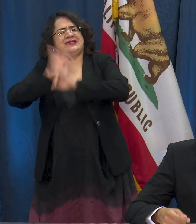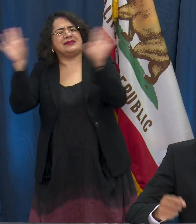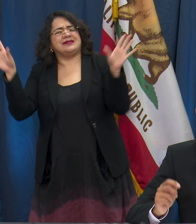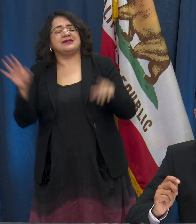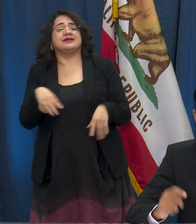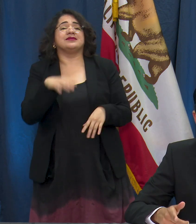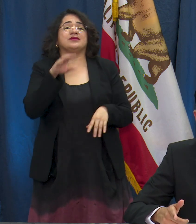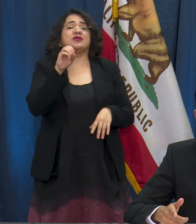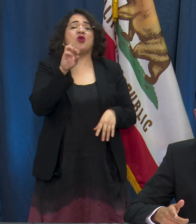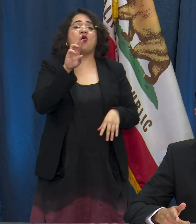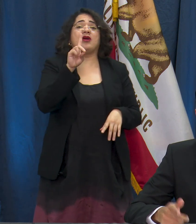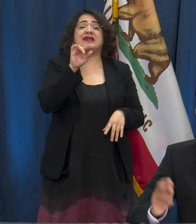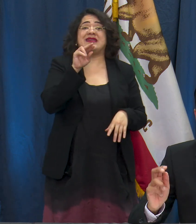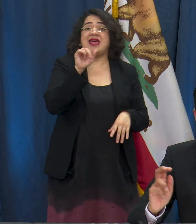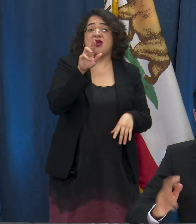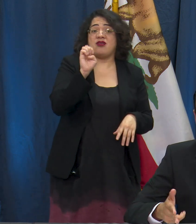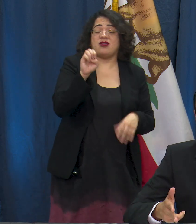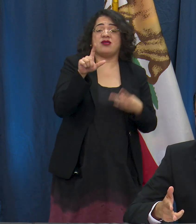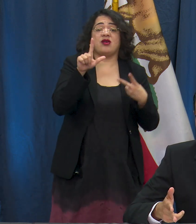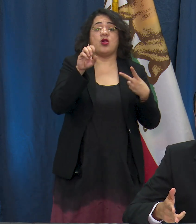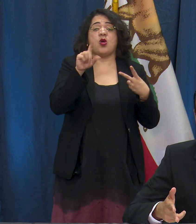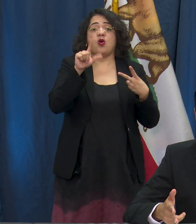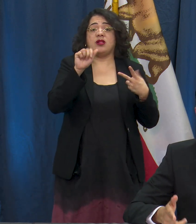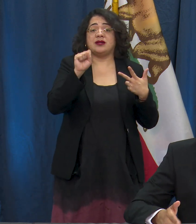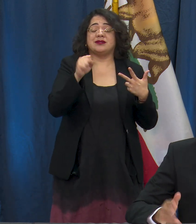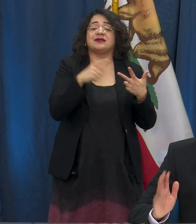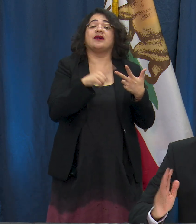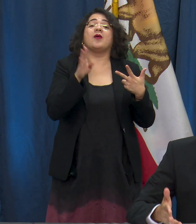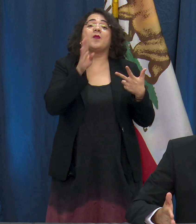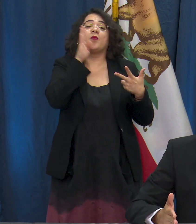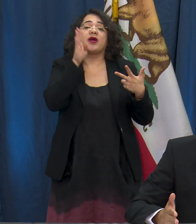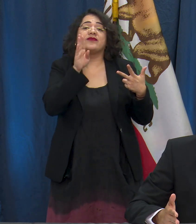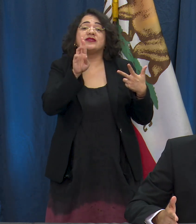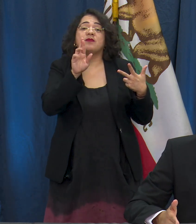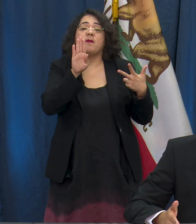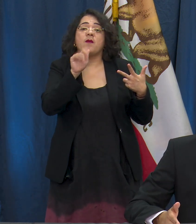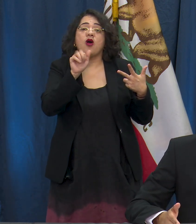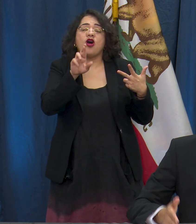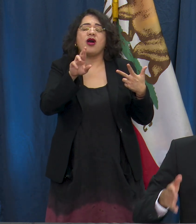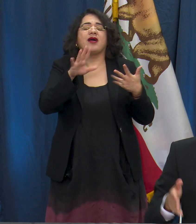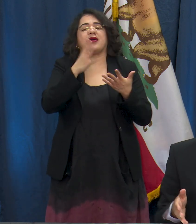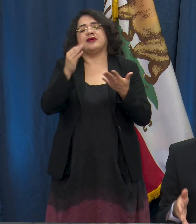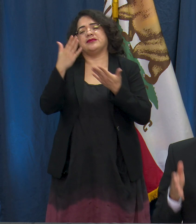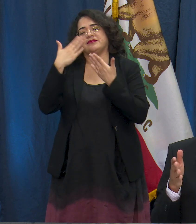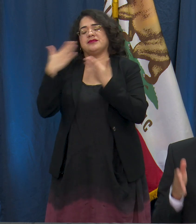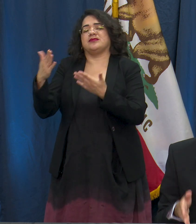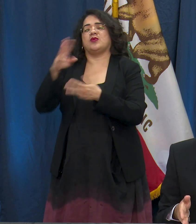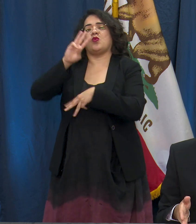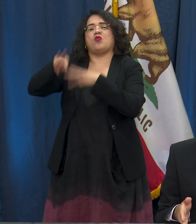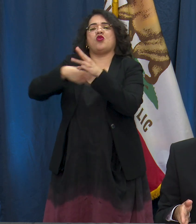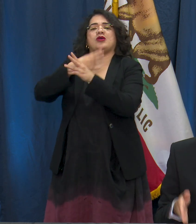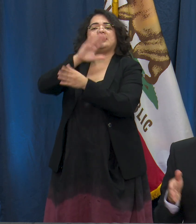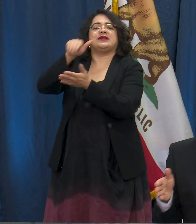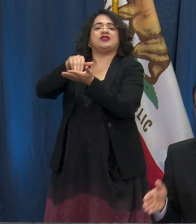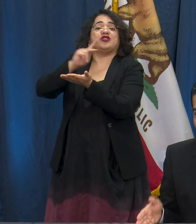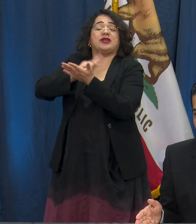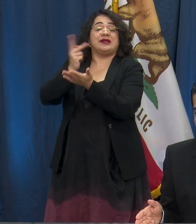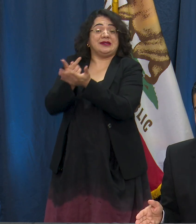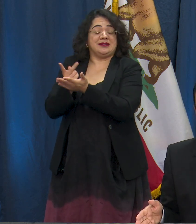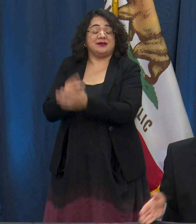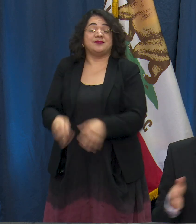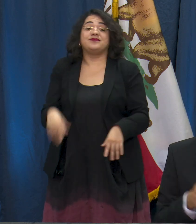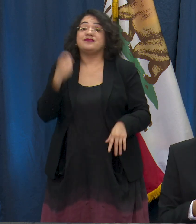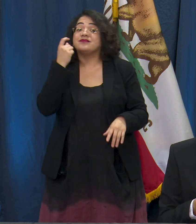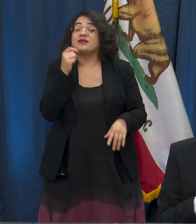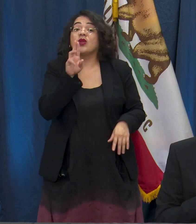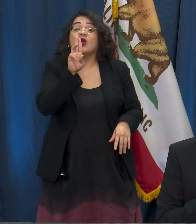Ordinaire, to Lola's, to the Breakfast Bar now, of course to World Central Kitchen, and to UPS, because